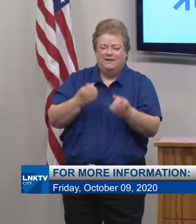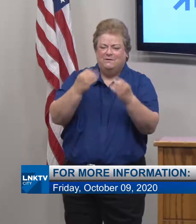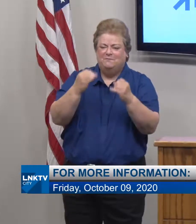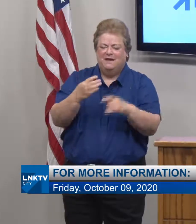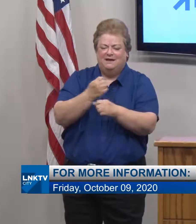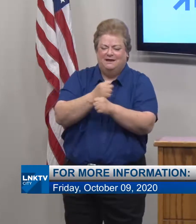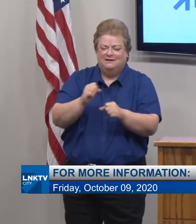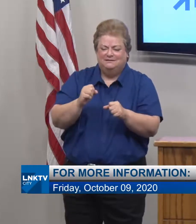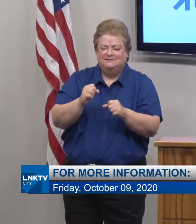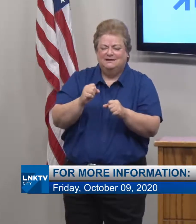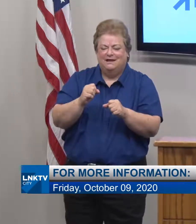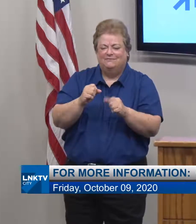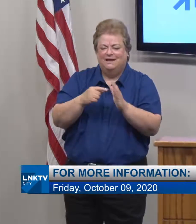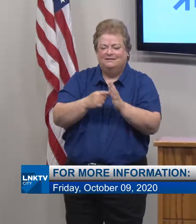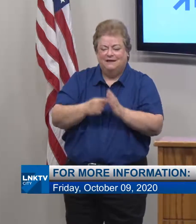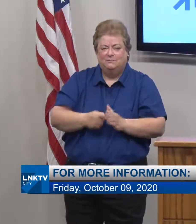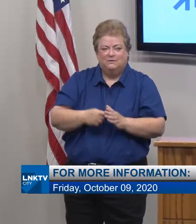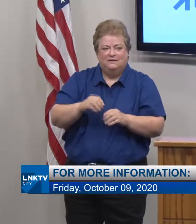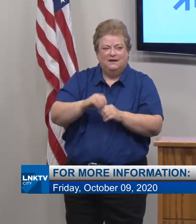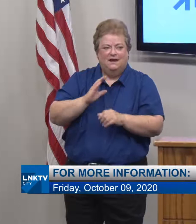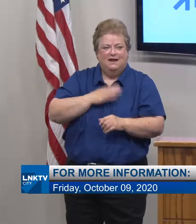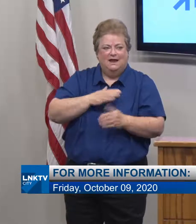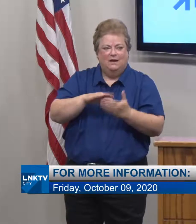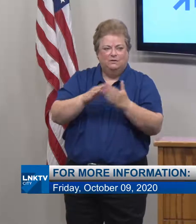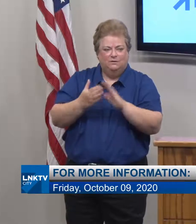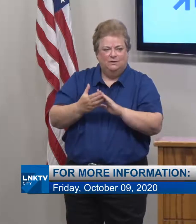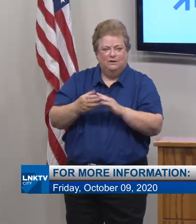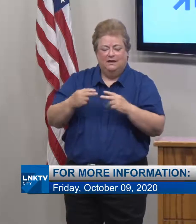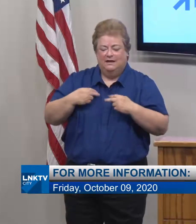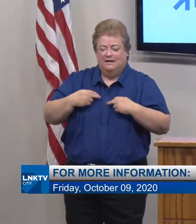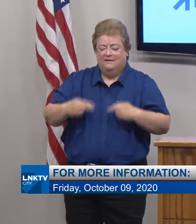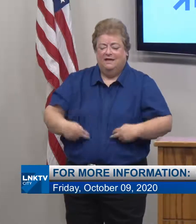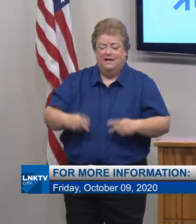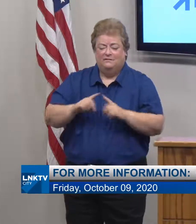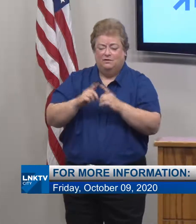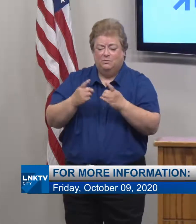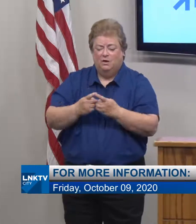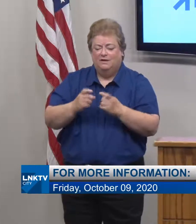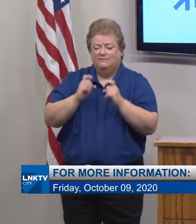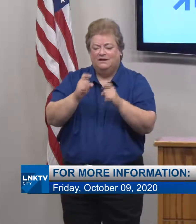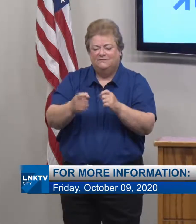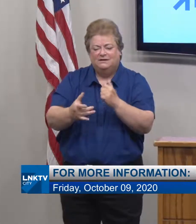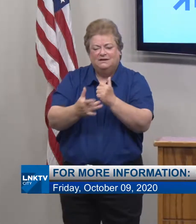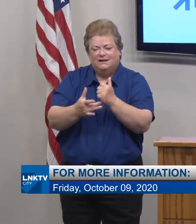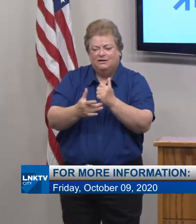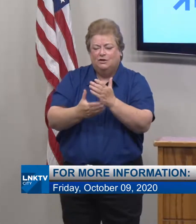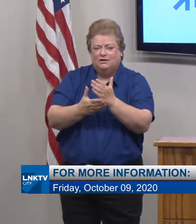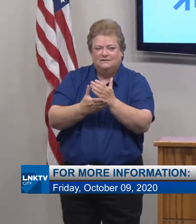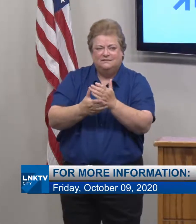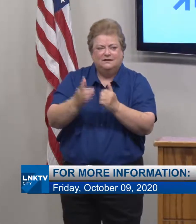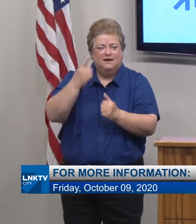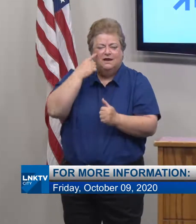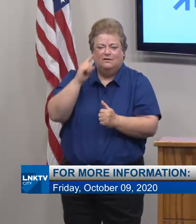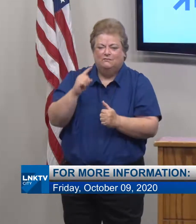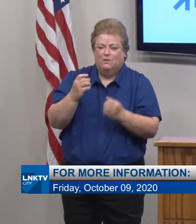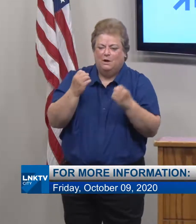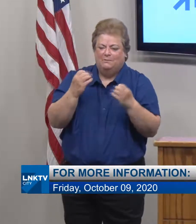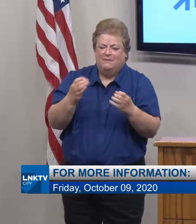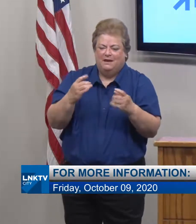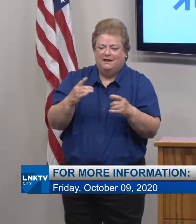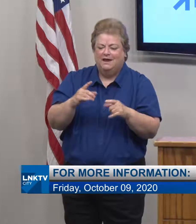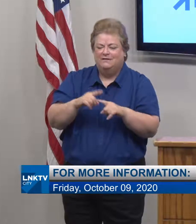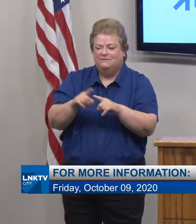that throughout our community. Health department staff have provided technical assistance to dozens of